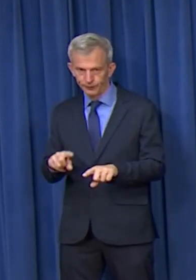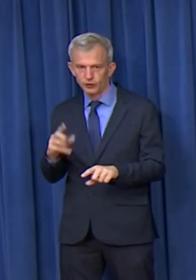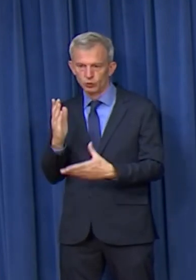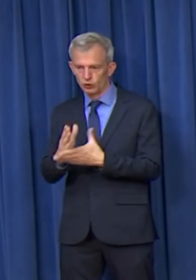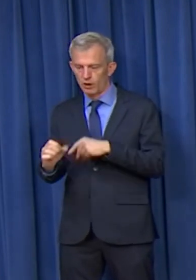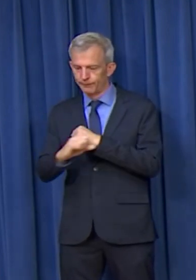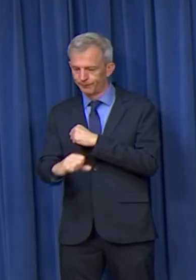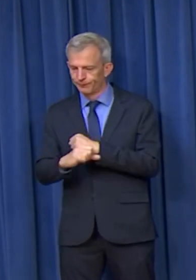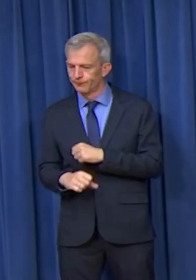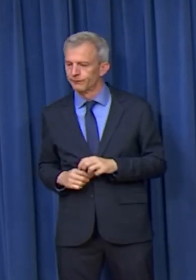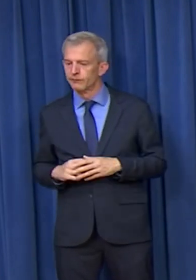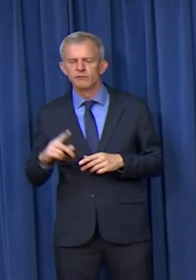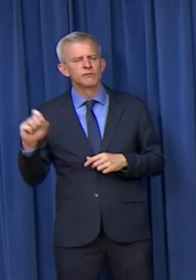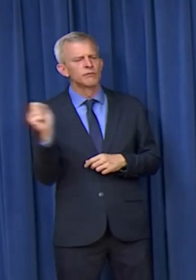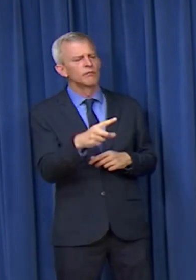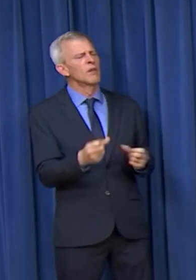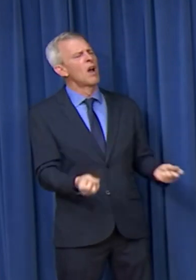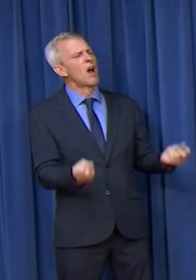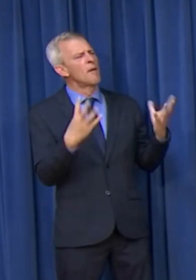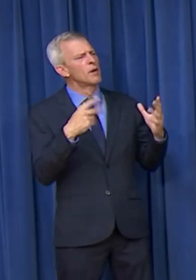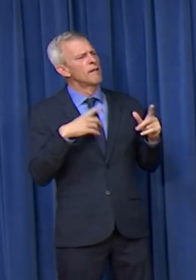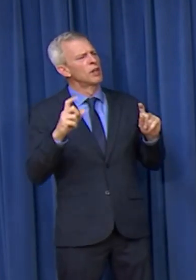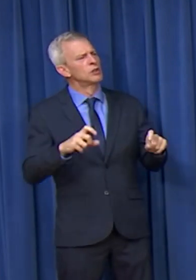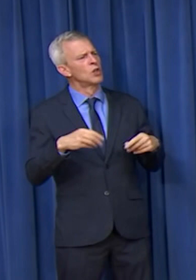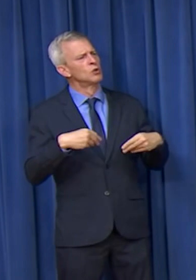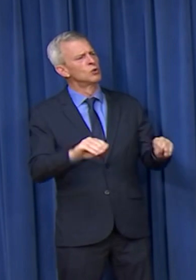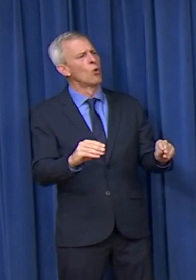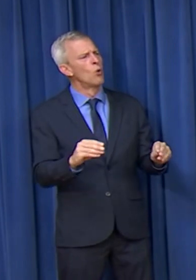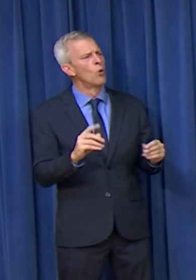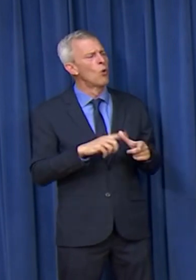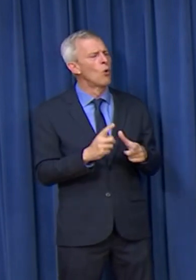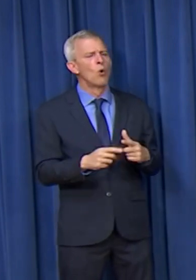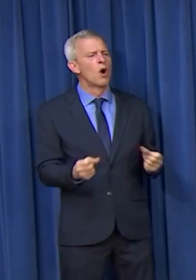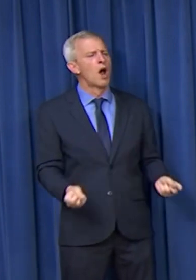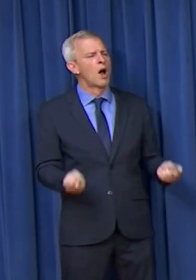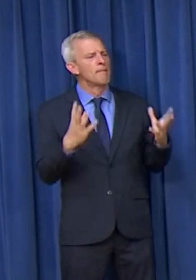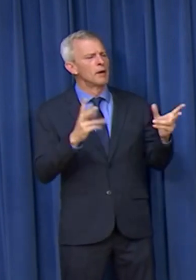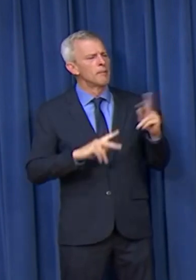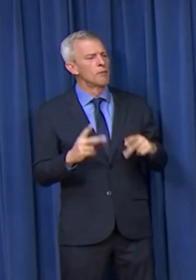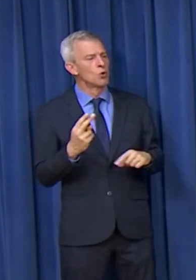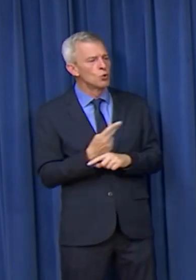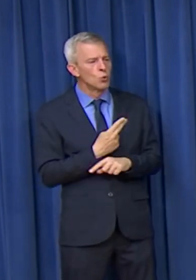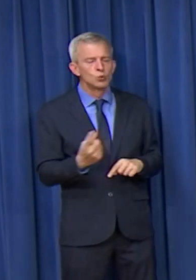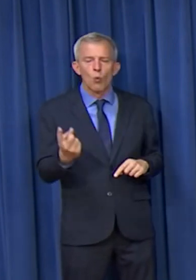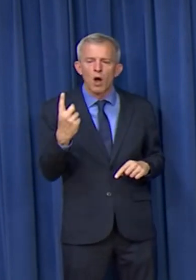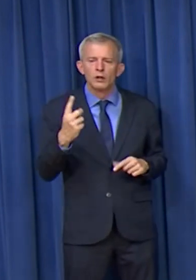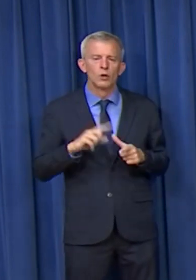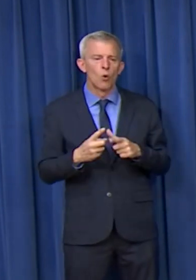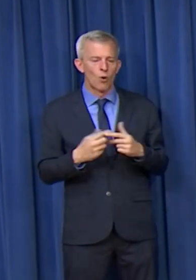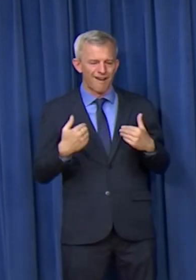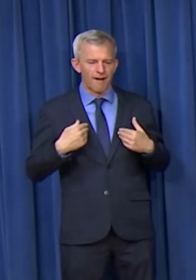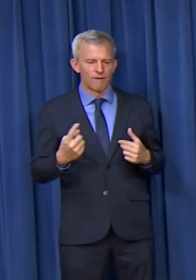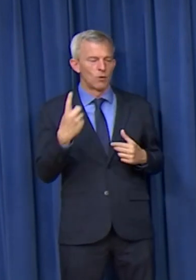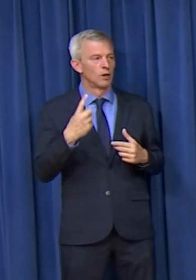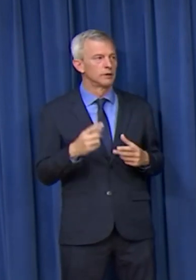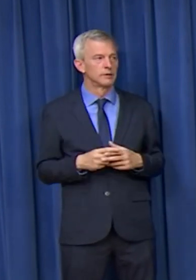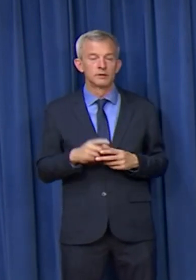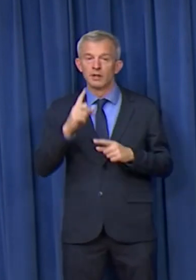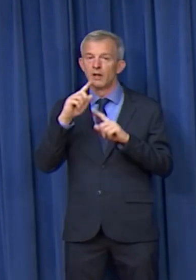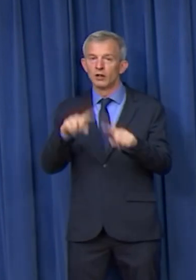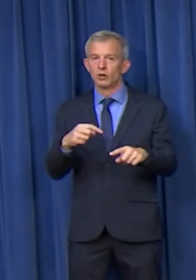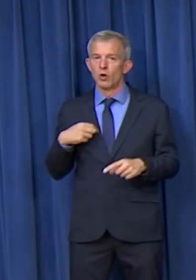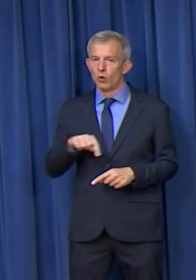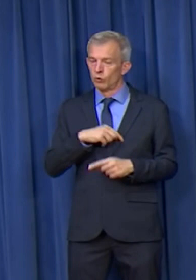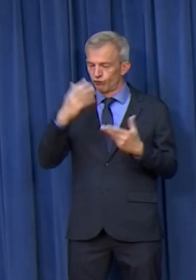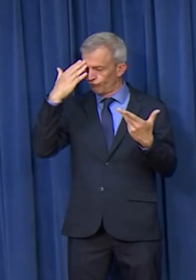how many of these tests have been sold or how many people may have used one or have one in their possession? We do not know how